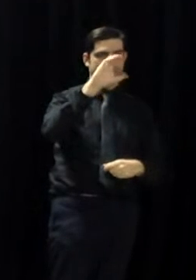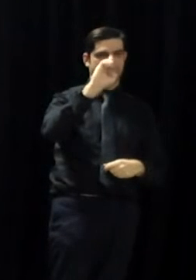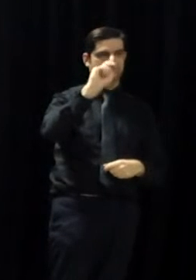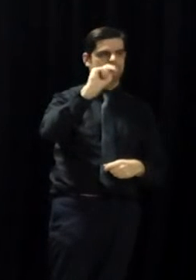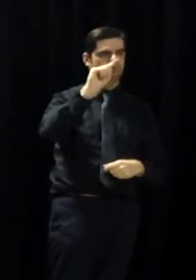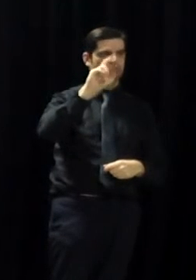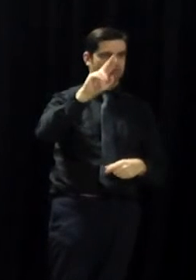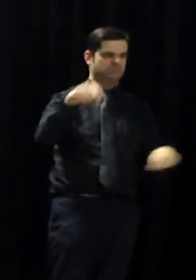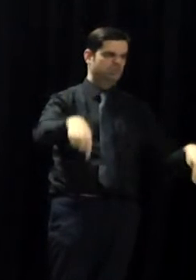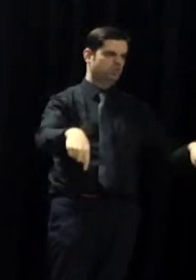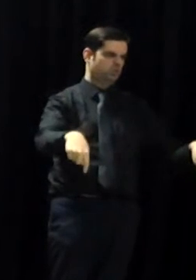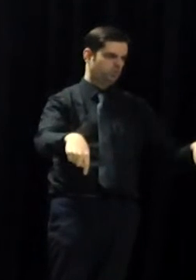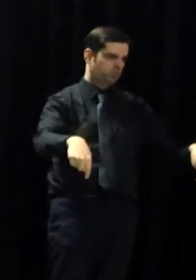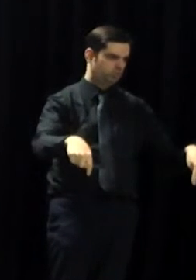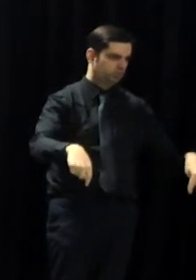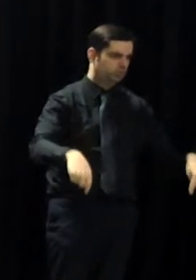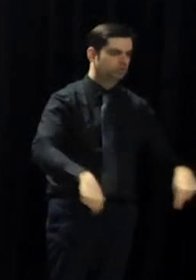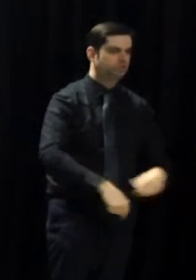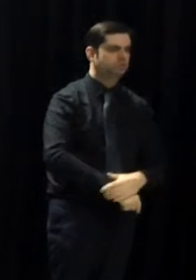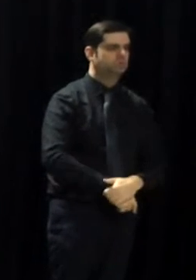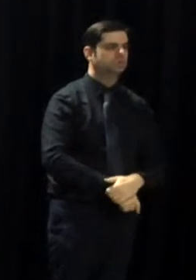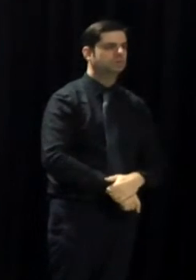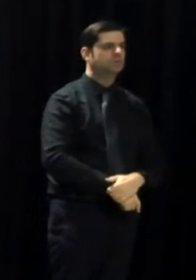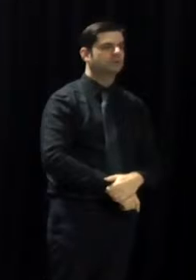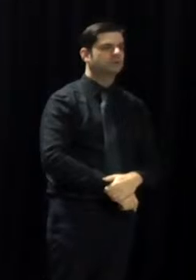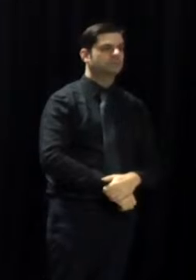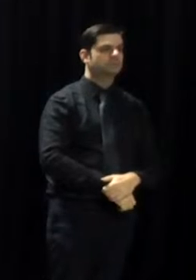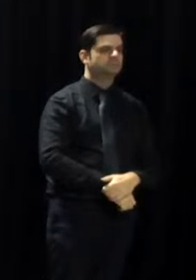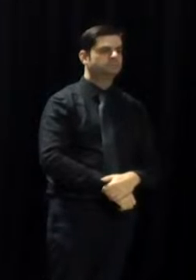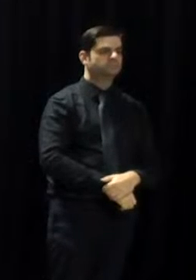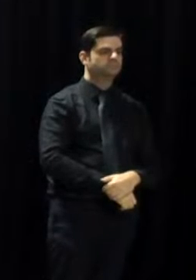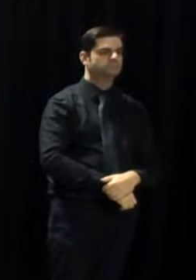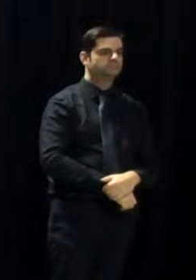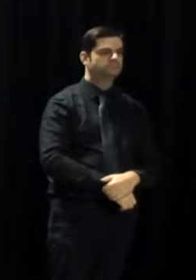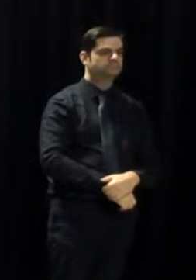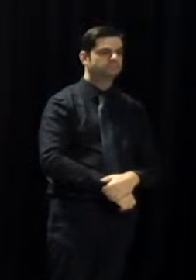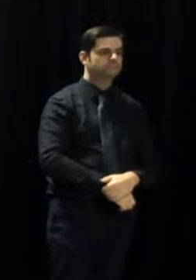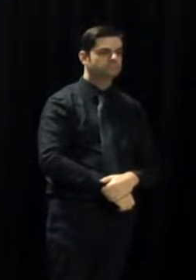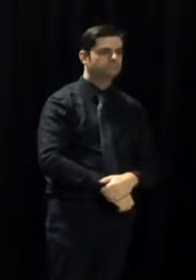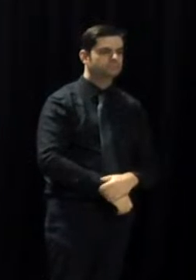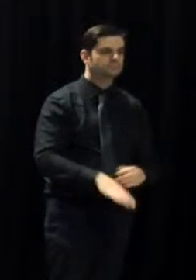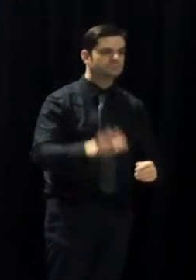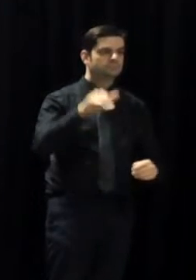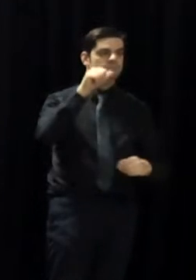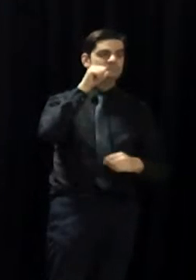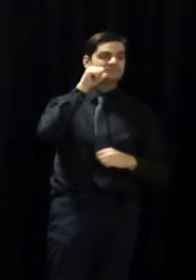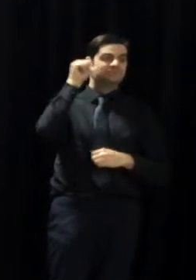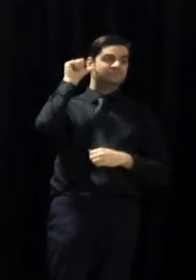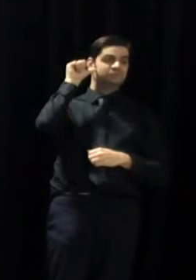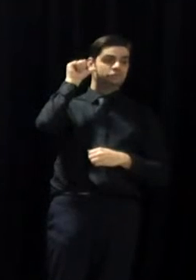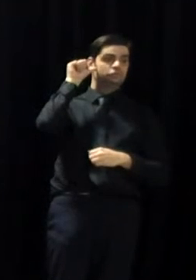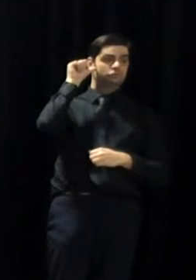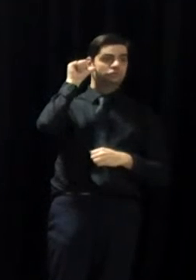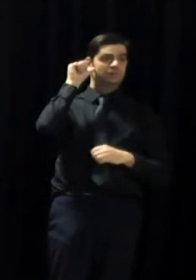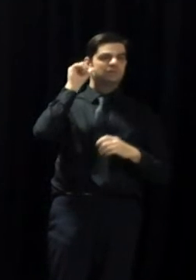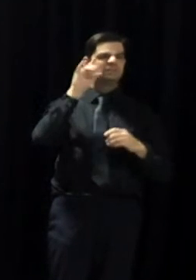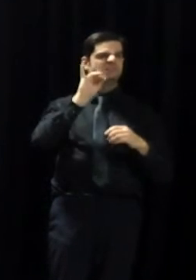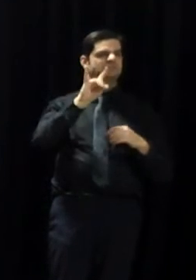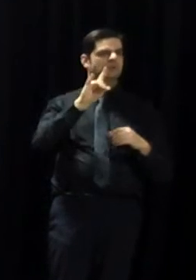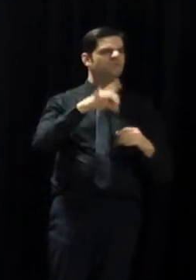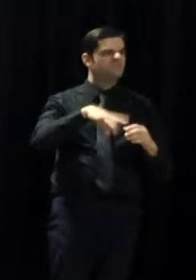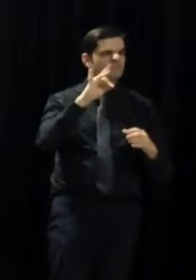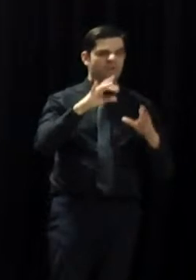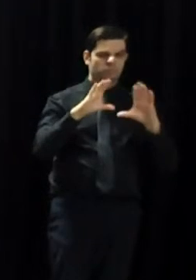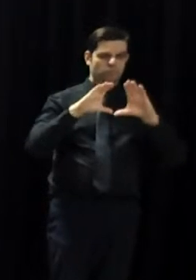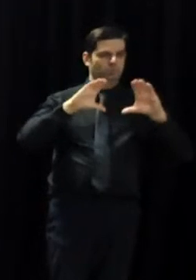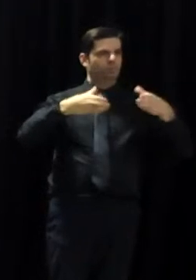at an assisted living facility. A massive cluster, 27 individuals. Would not have happened if we weren't doing